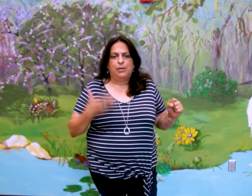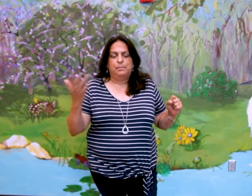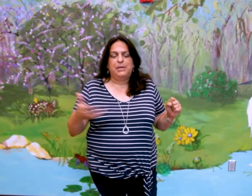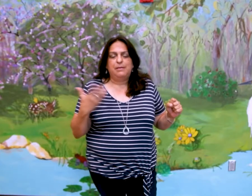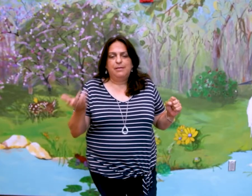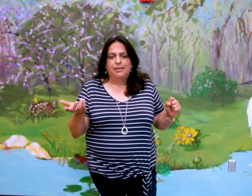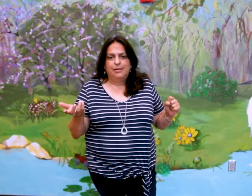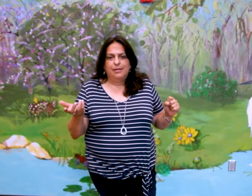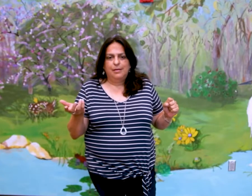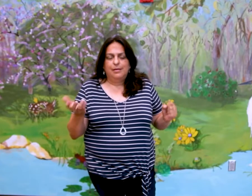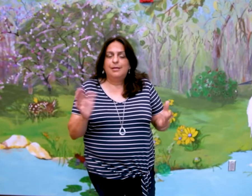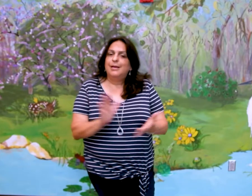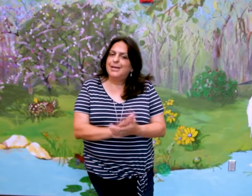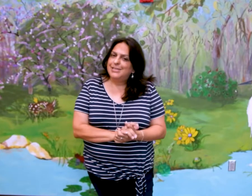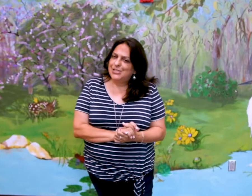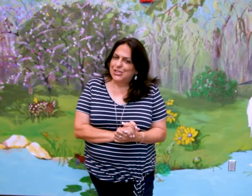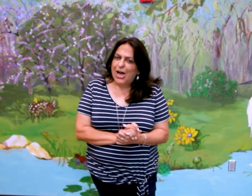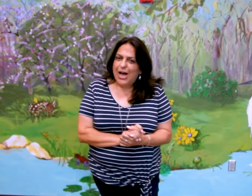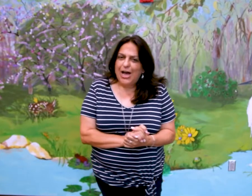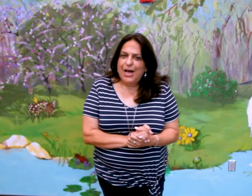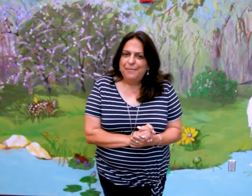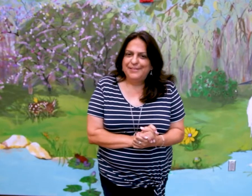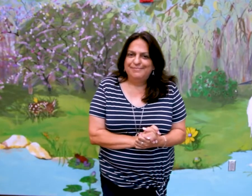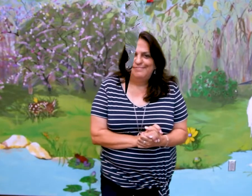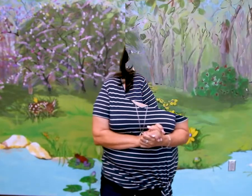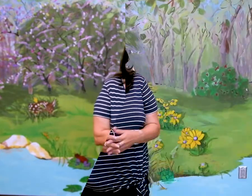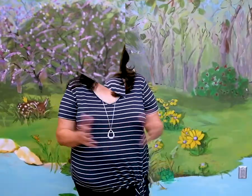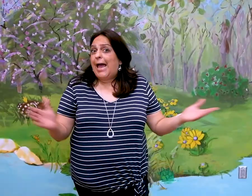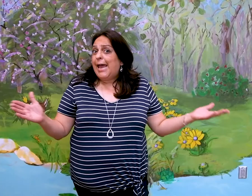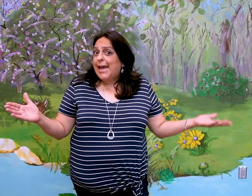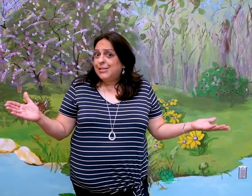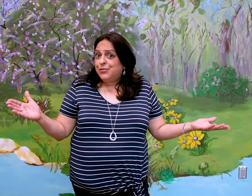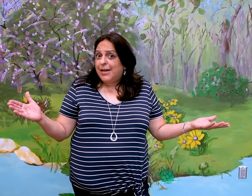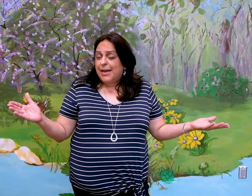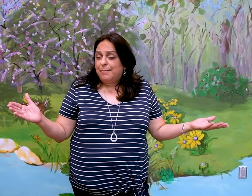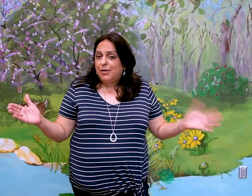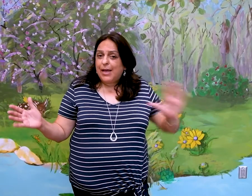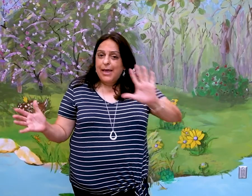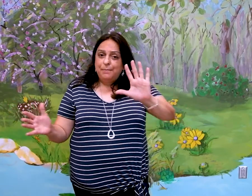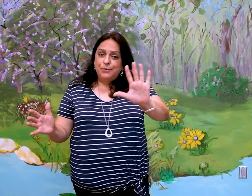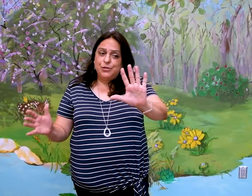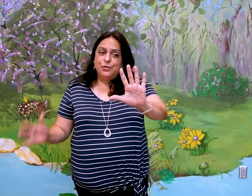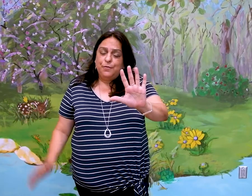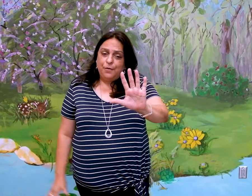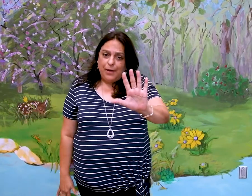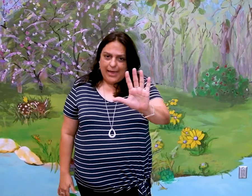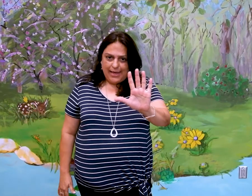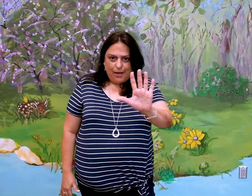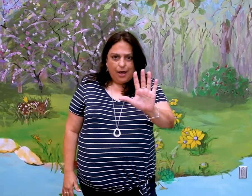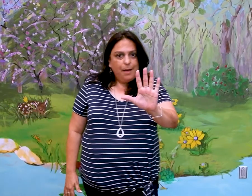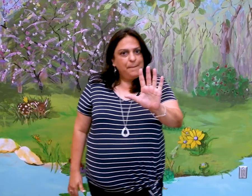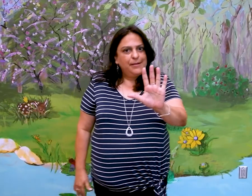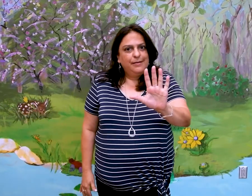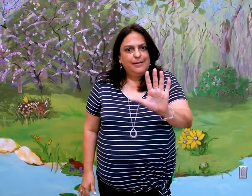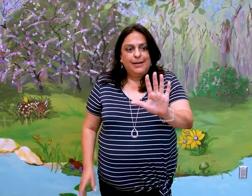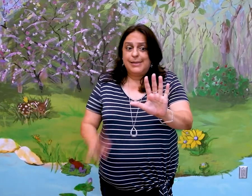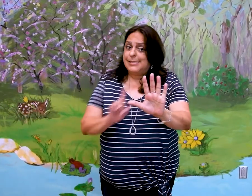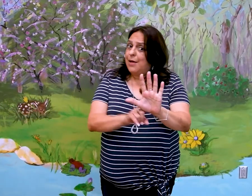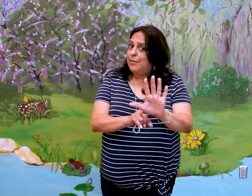be. Good job. An action rhyme, okay? Put your hand up. Let's count